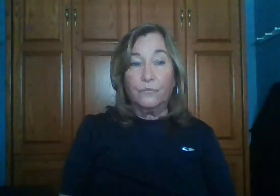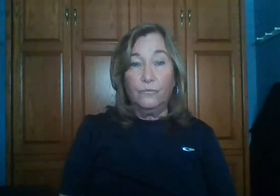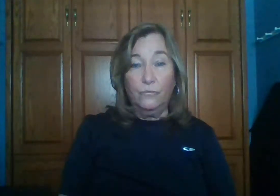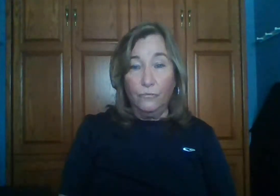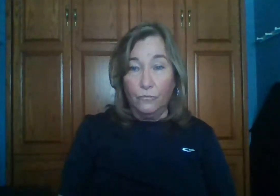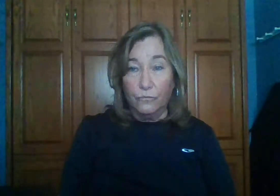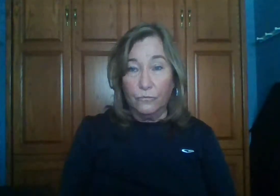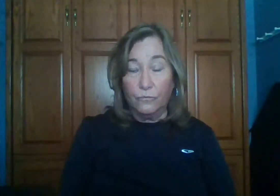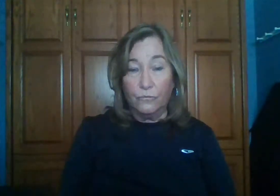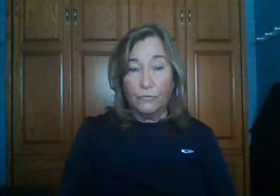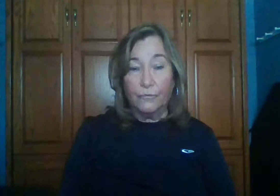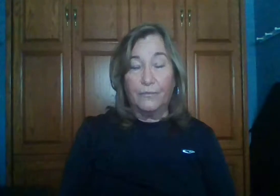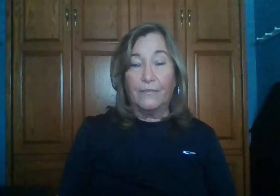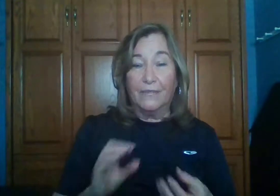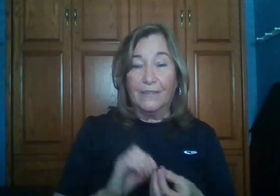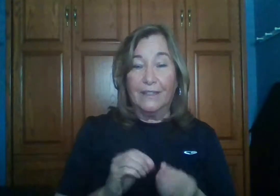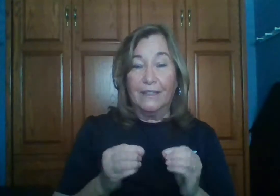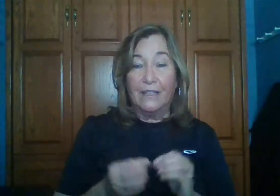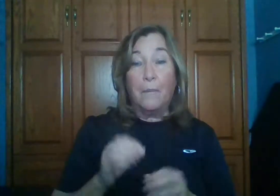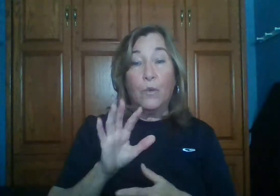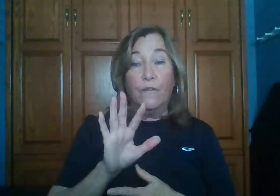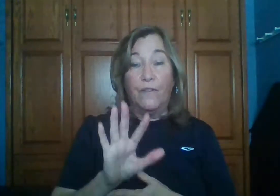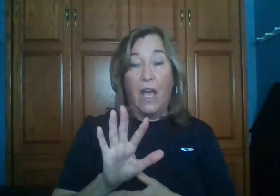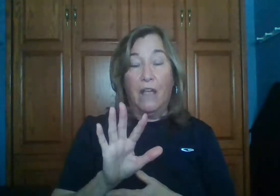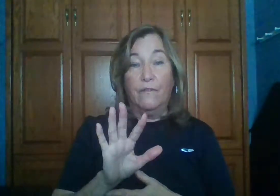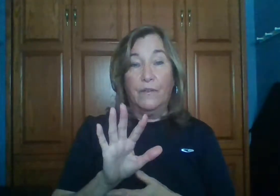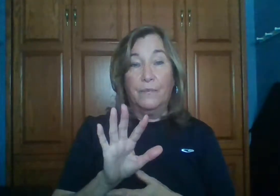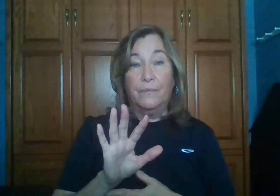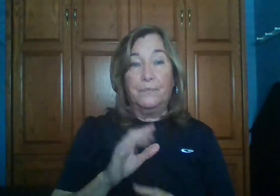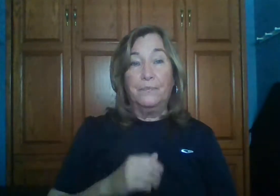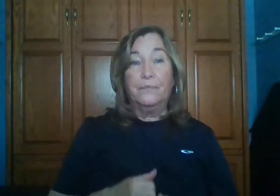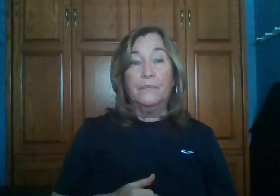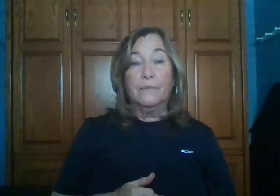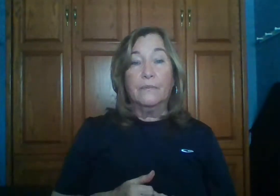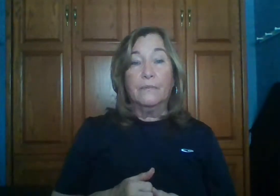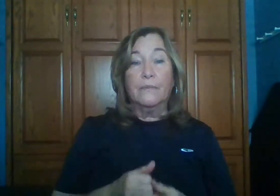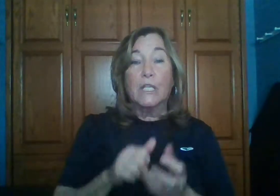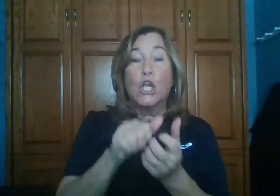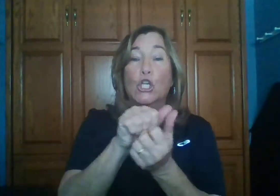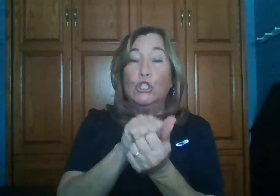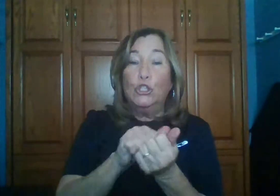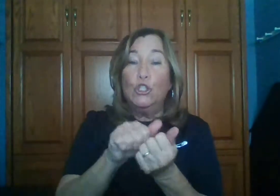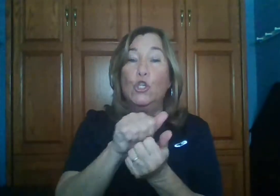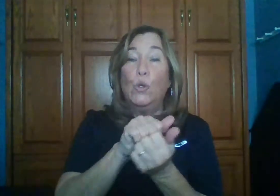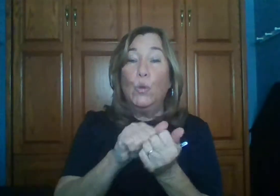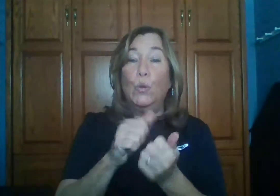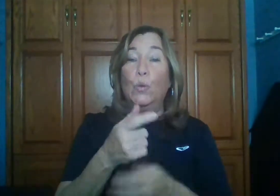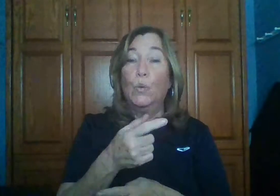Number five, chew the carrots carefully.